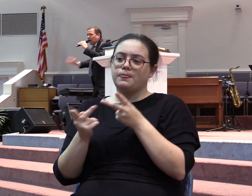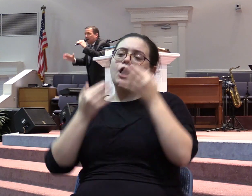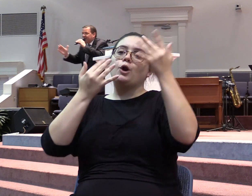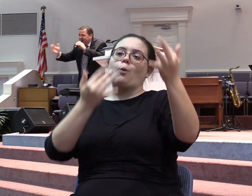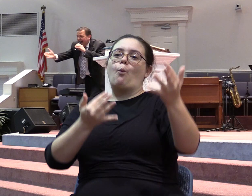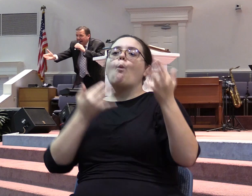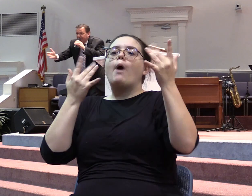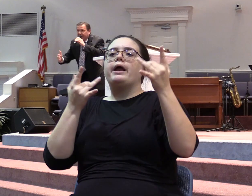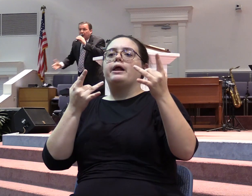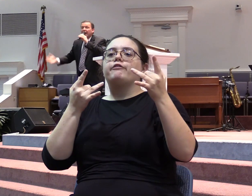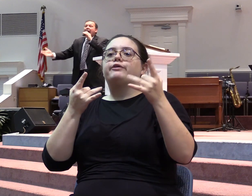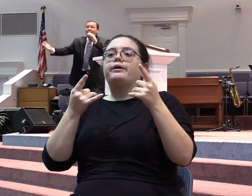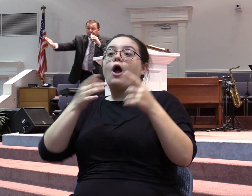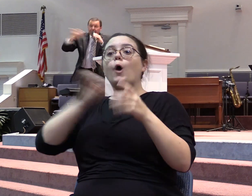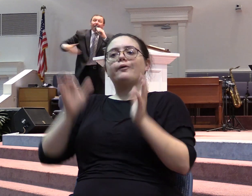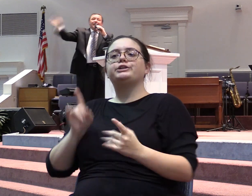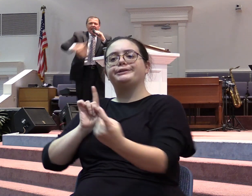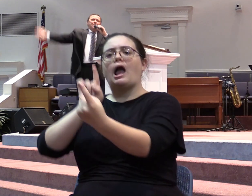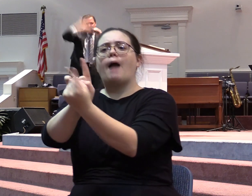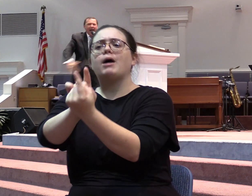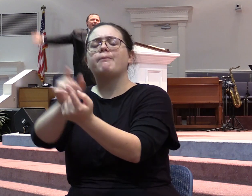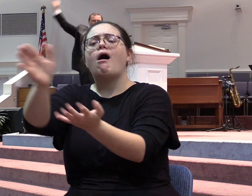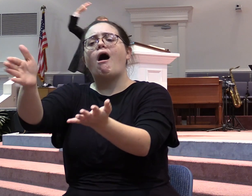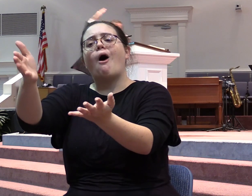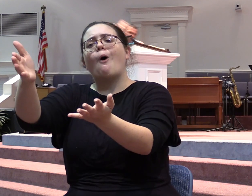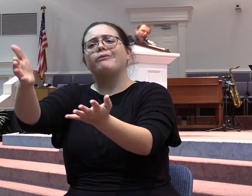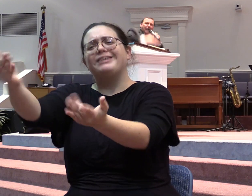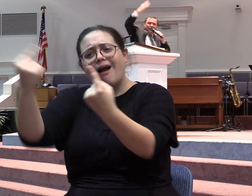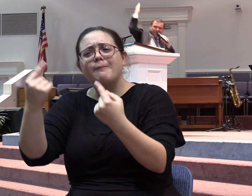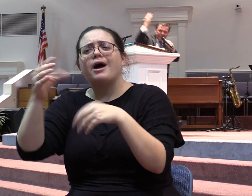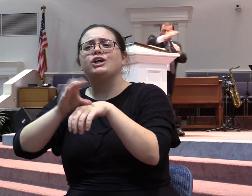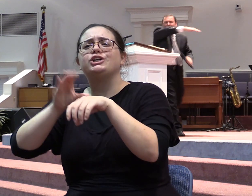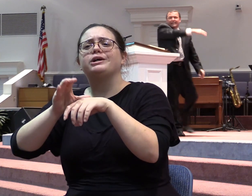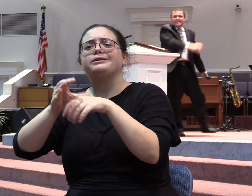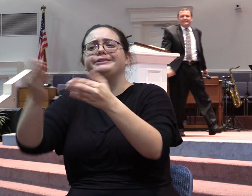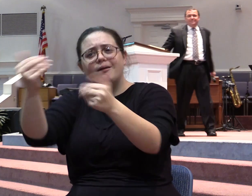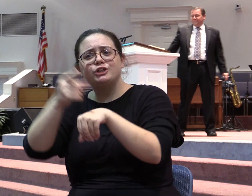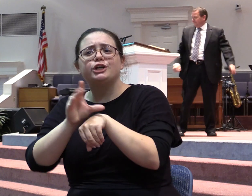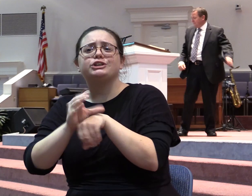to come and find them and bring them back to the